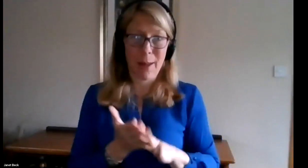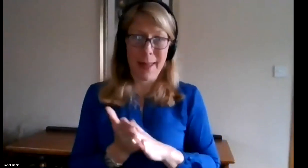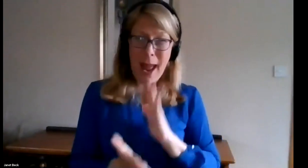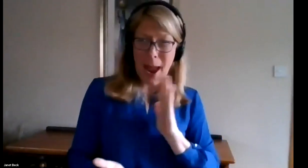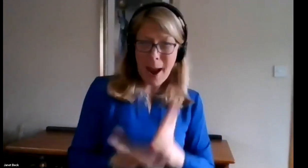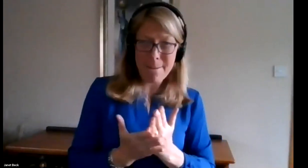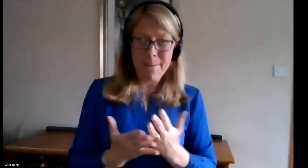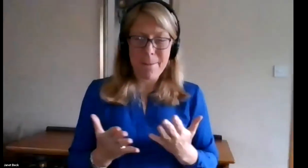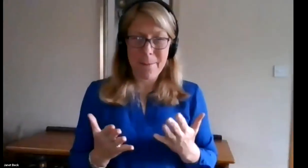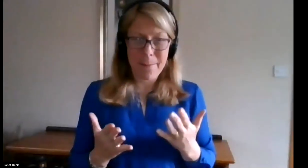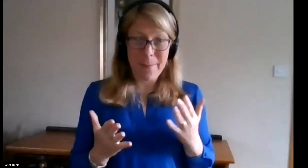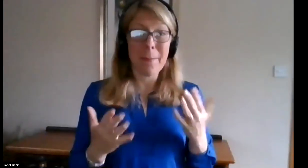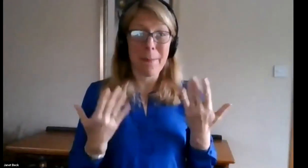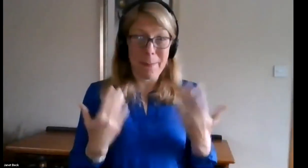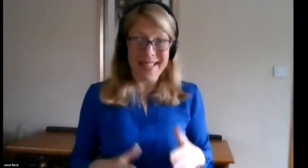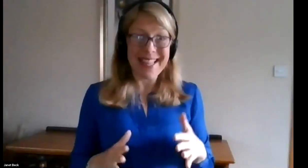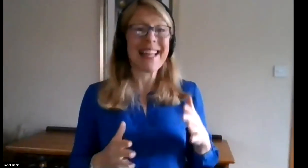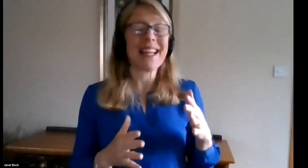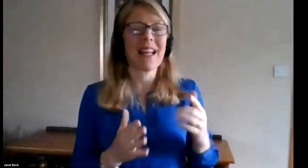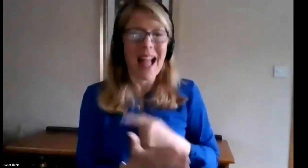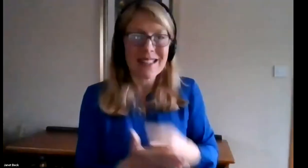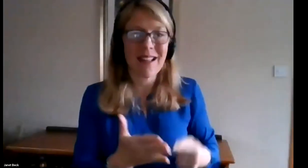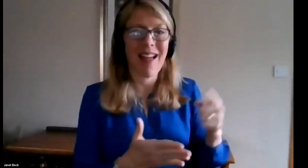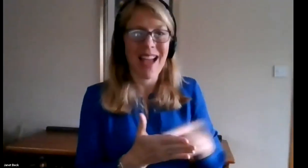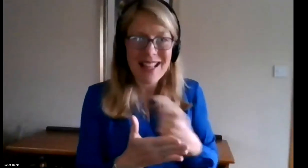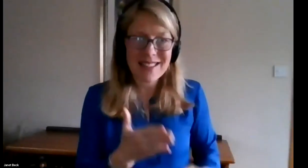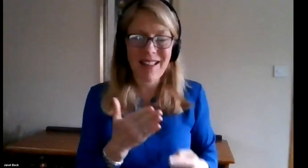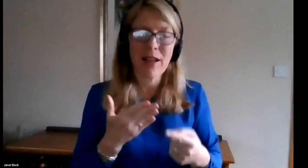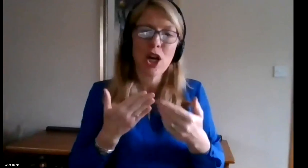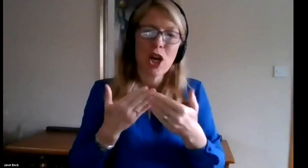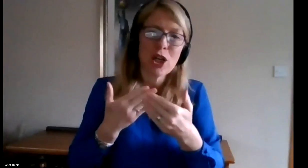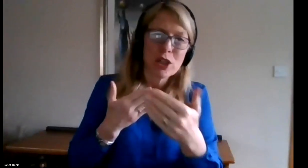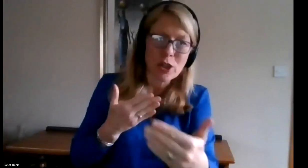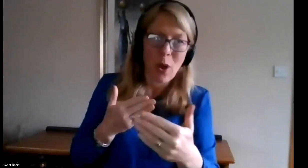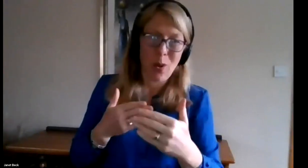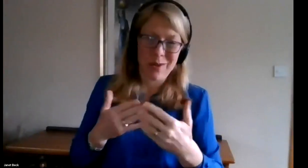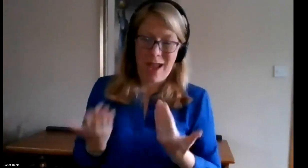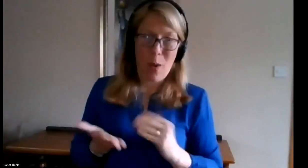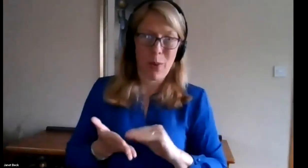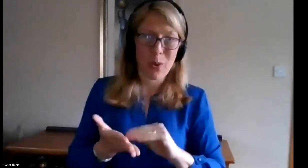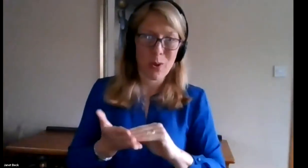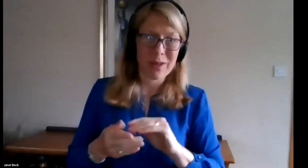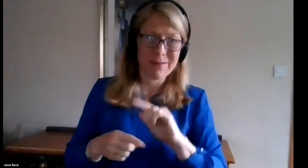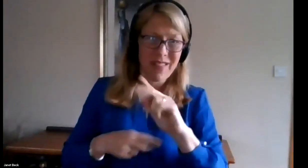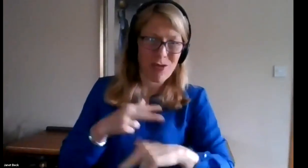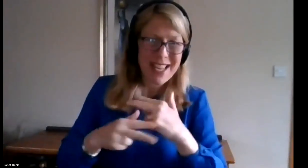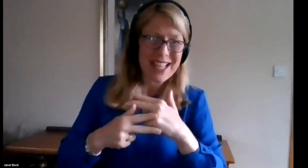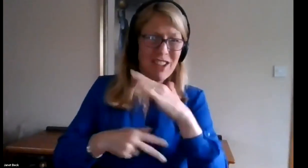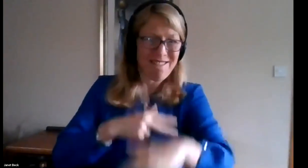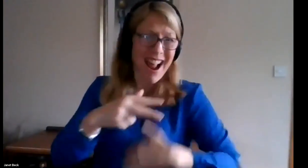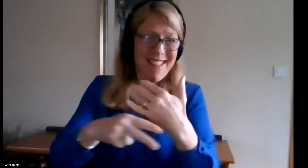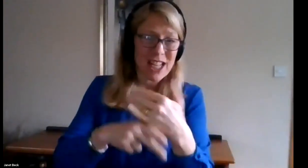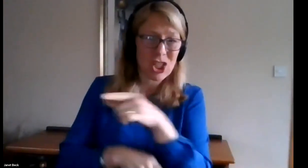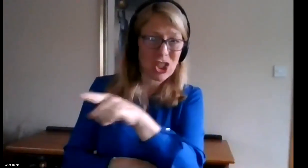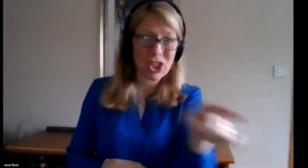maybe this time for women artists will pass. So it's about a matter of putting in something in place that it isn't just those